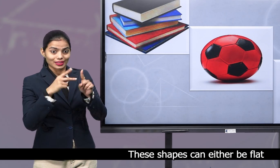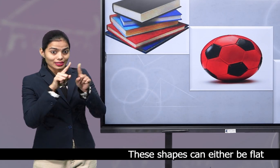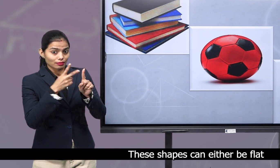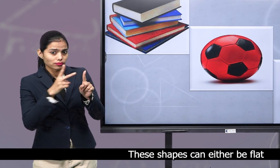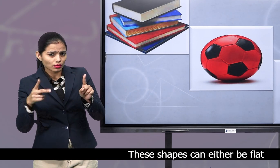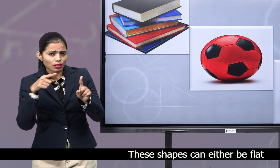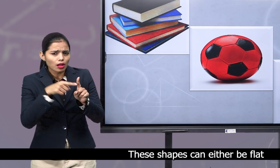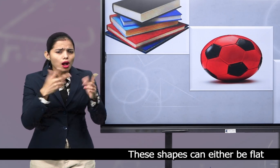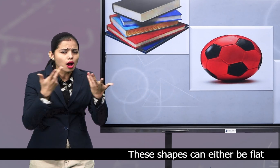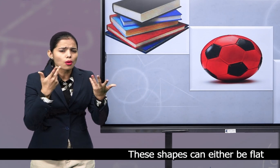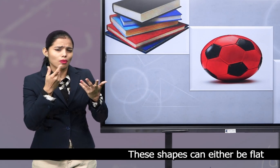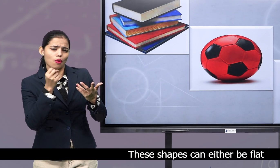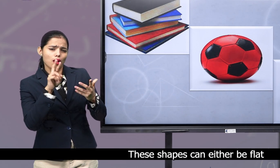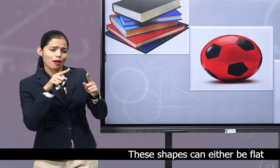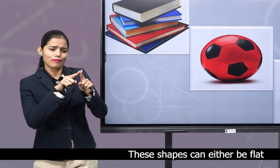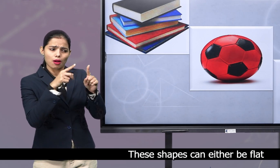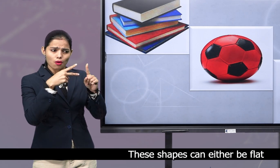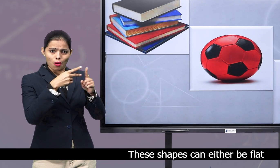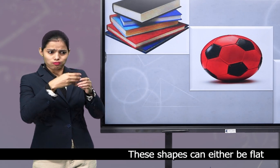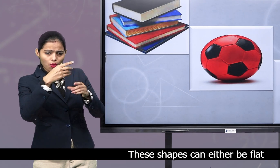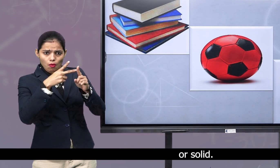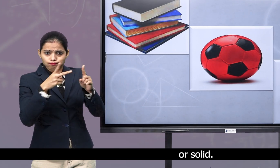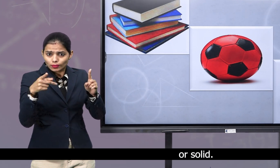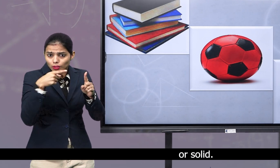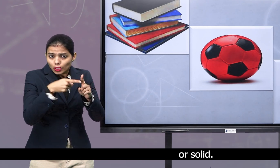These shapes can either be flat or solid.